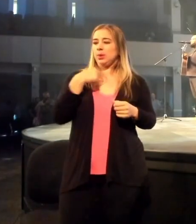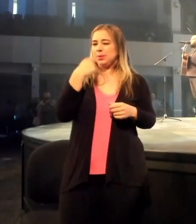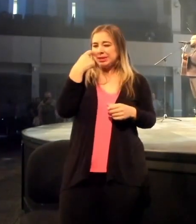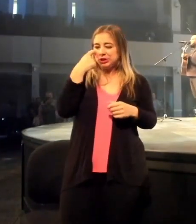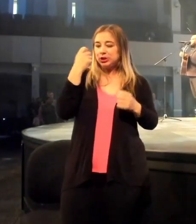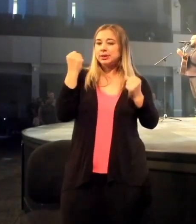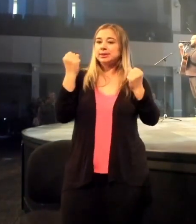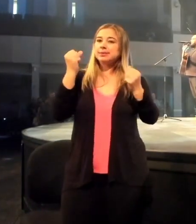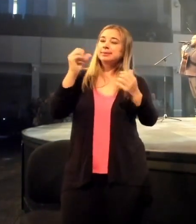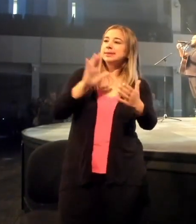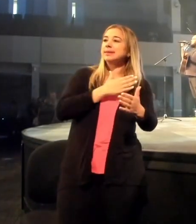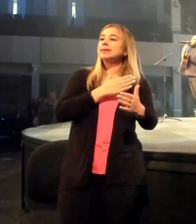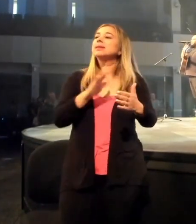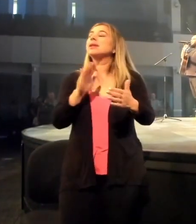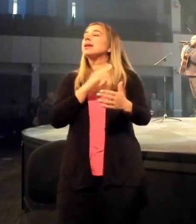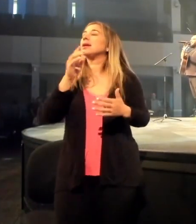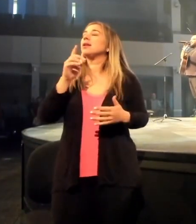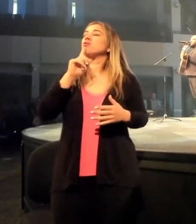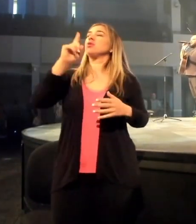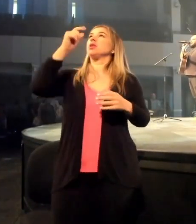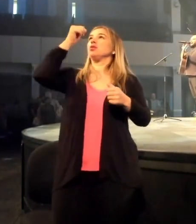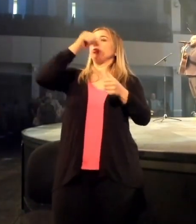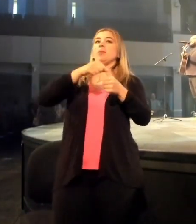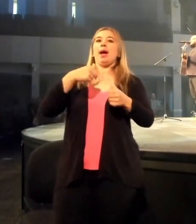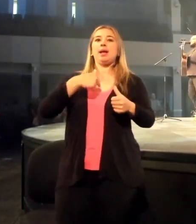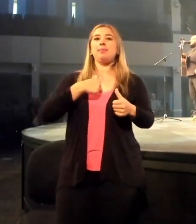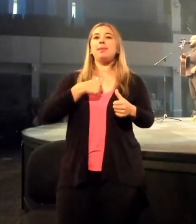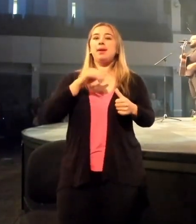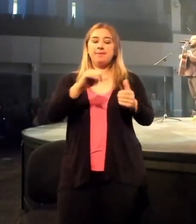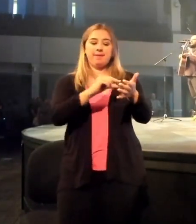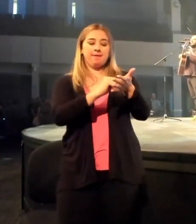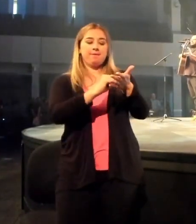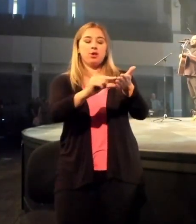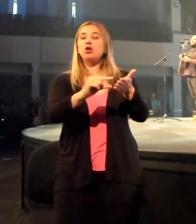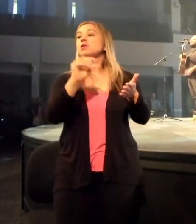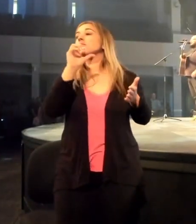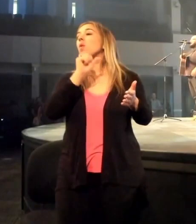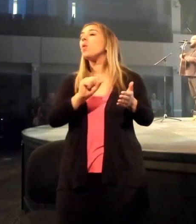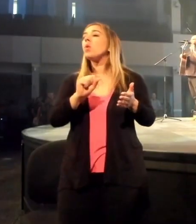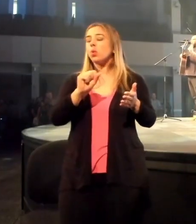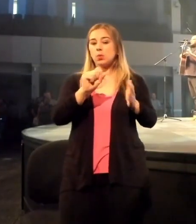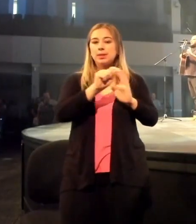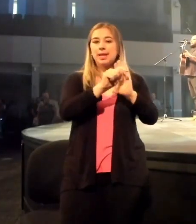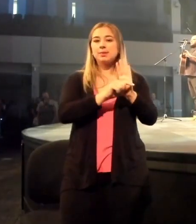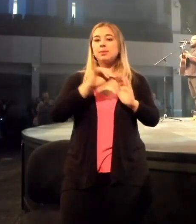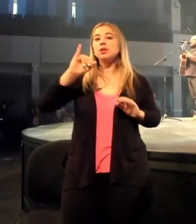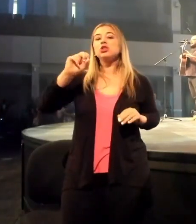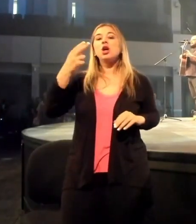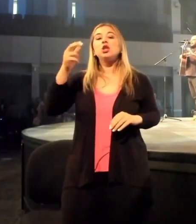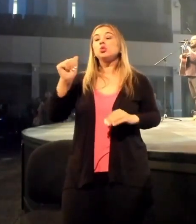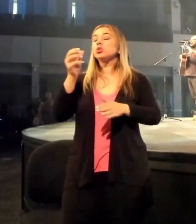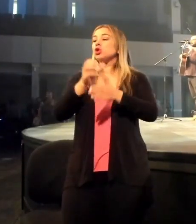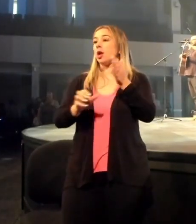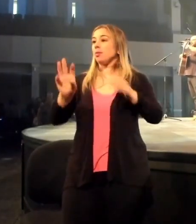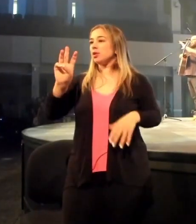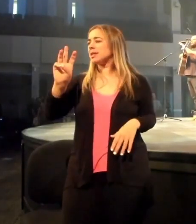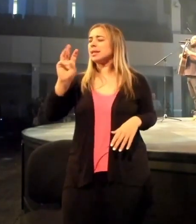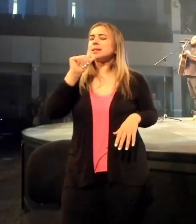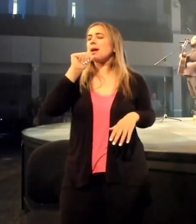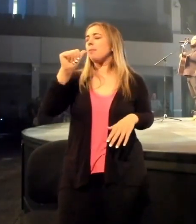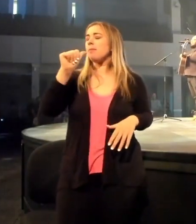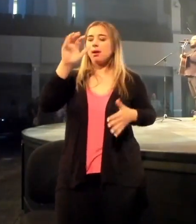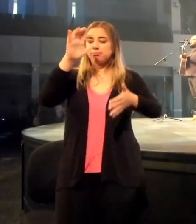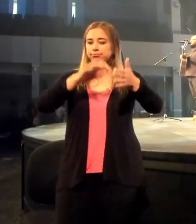song, it reminded me of this passage in the Old Testament in Joshua chapter 6, and I'm not going to go through the